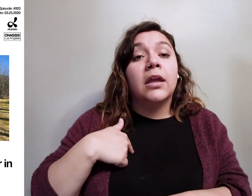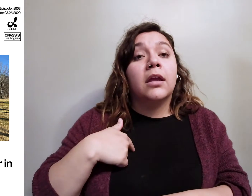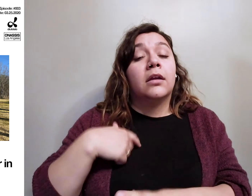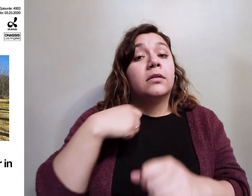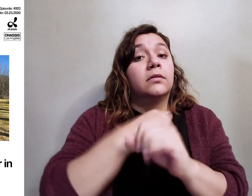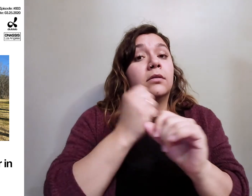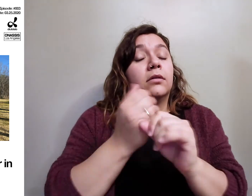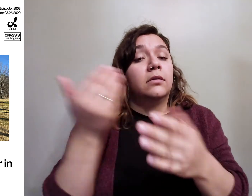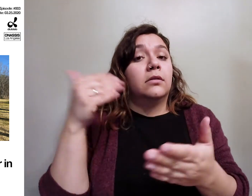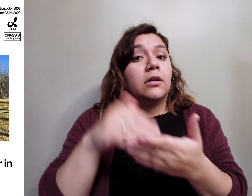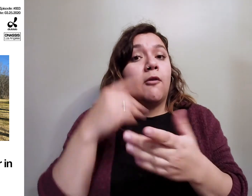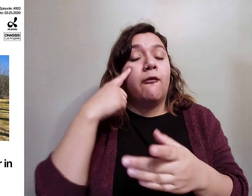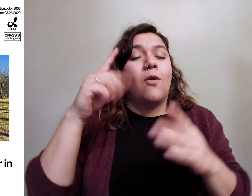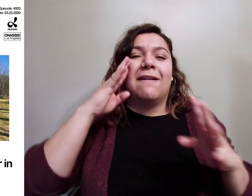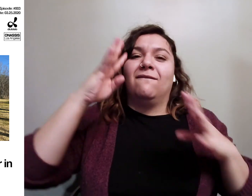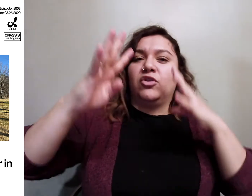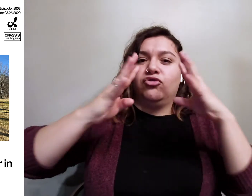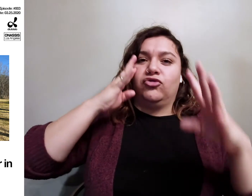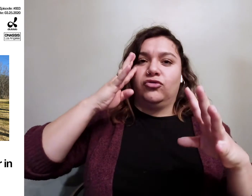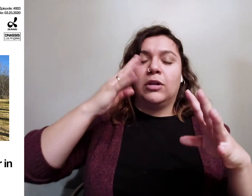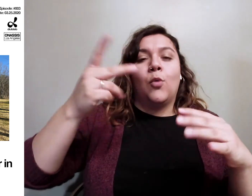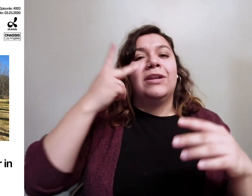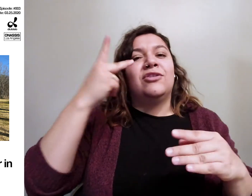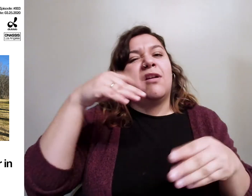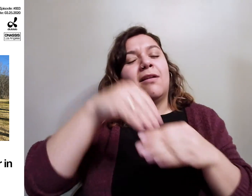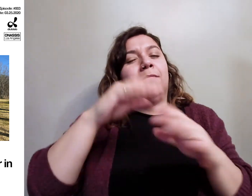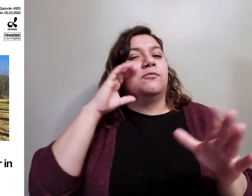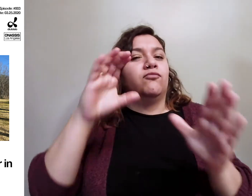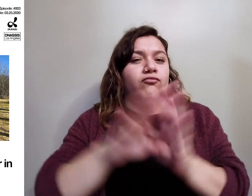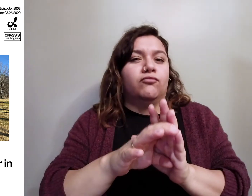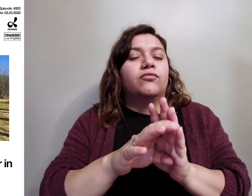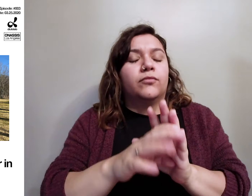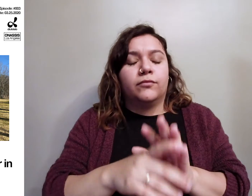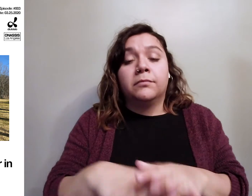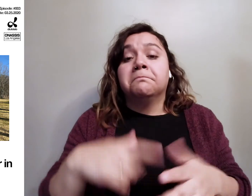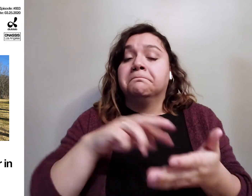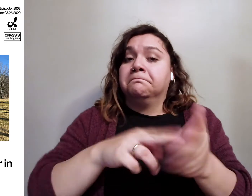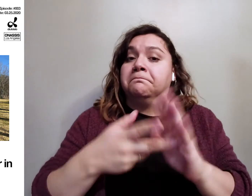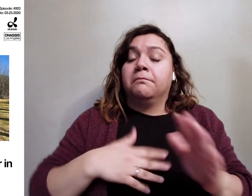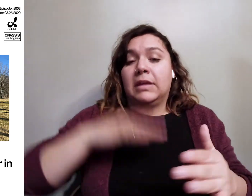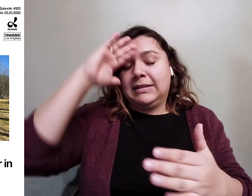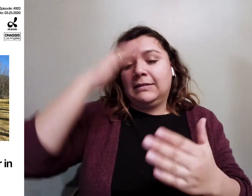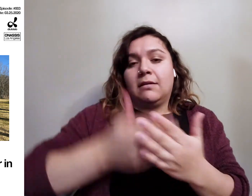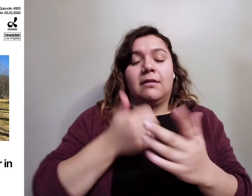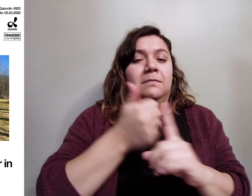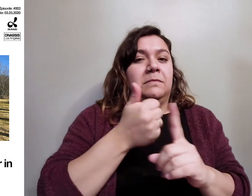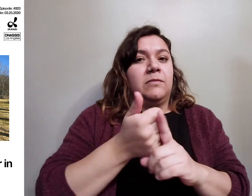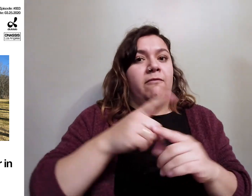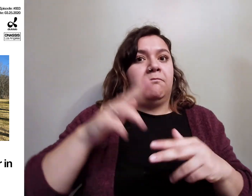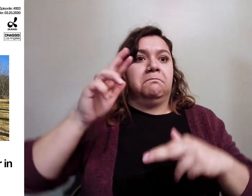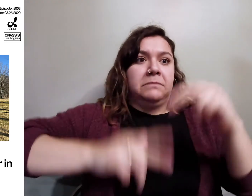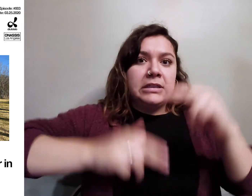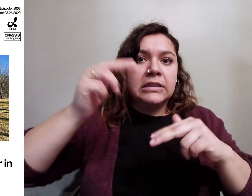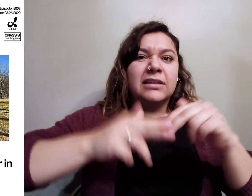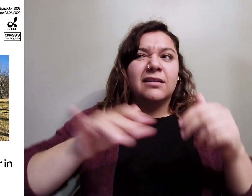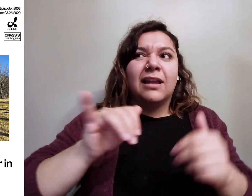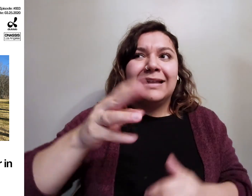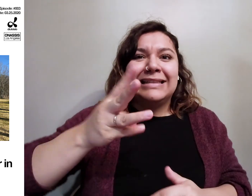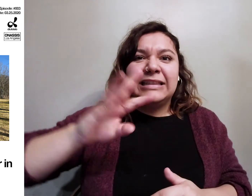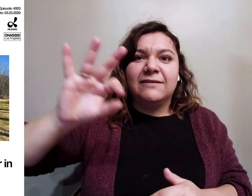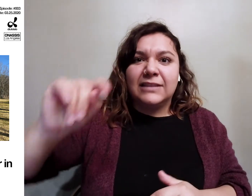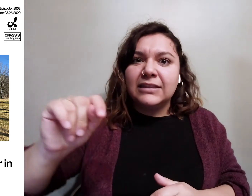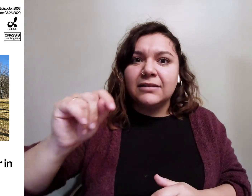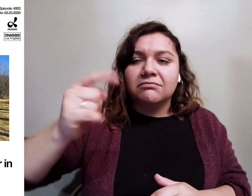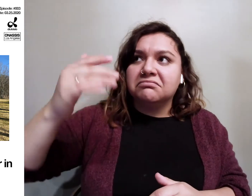then the next image is a dream that I had where there was this vast tree with a vast canopy and